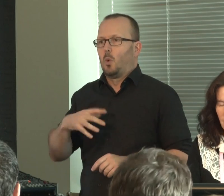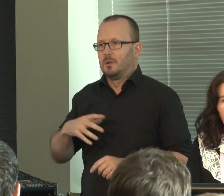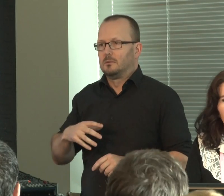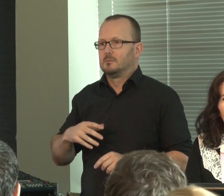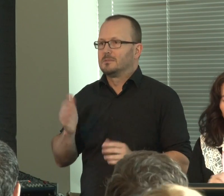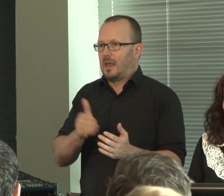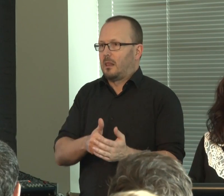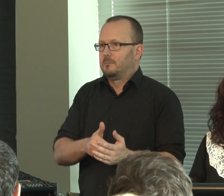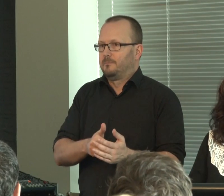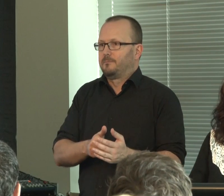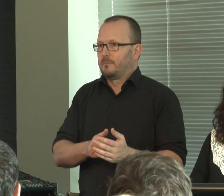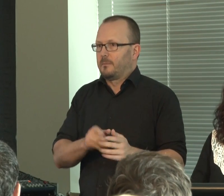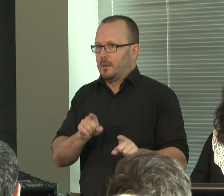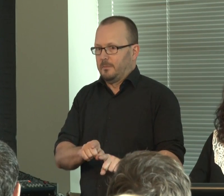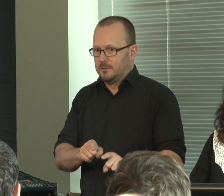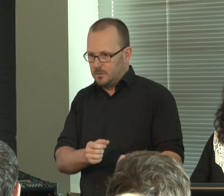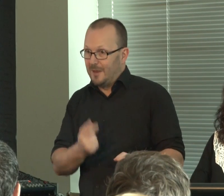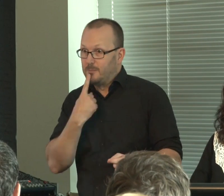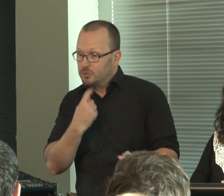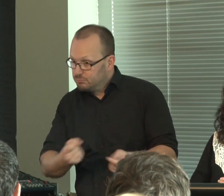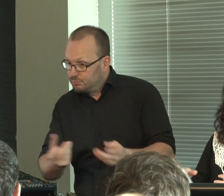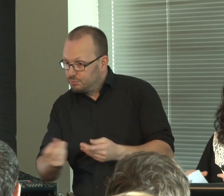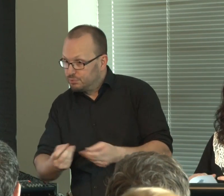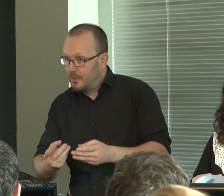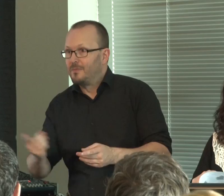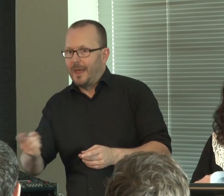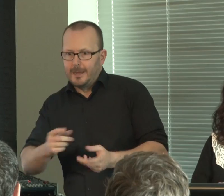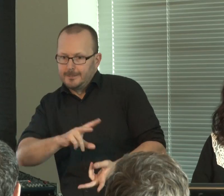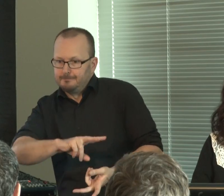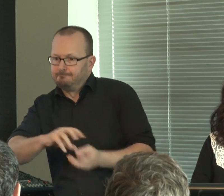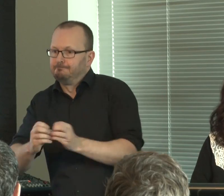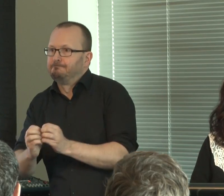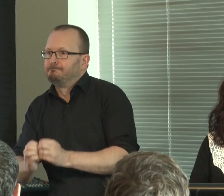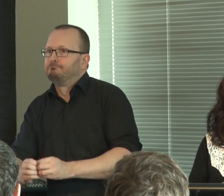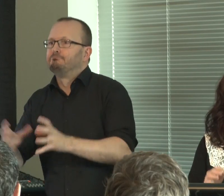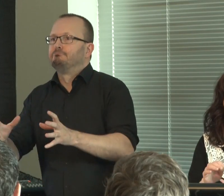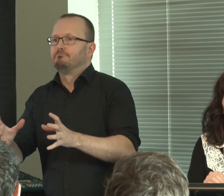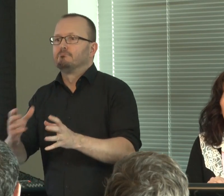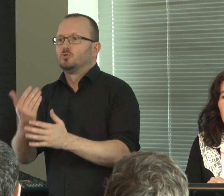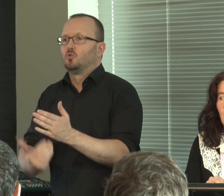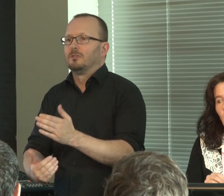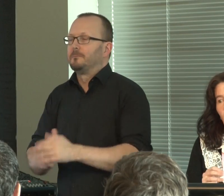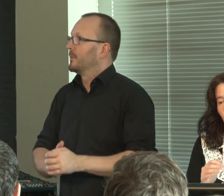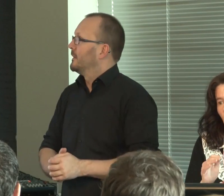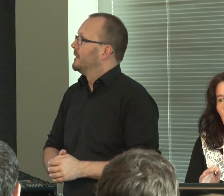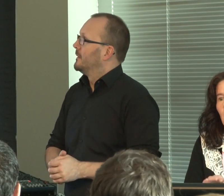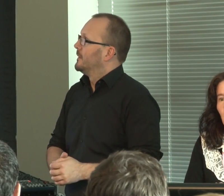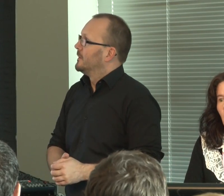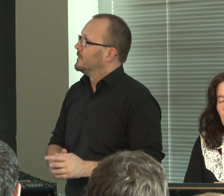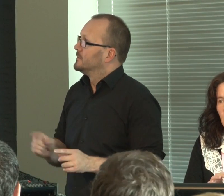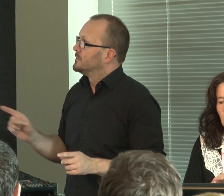came up with this, which is, I think, for us, it's a way forward. It's really, really good. It's about interactivity as well. It's